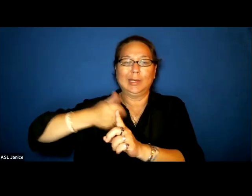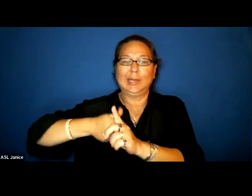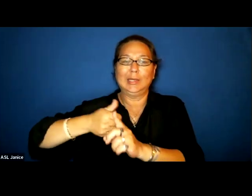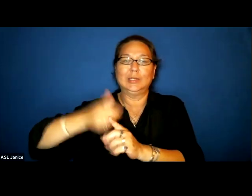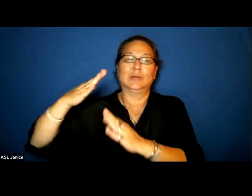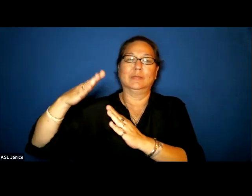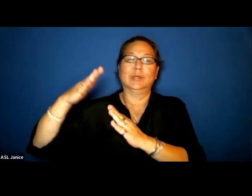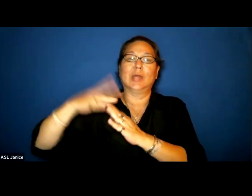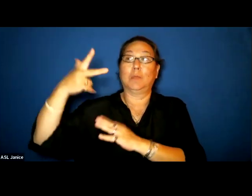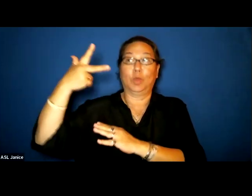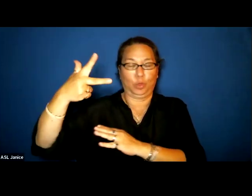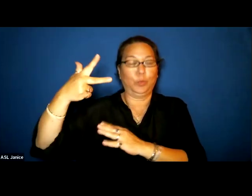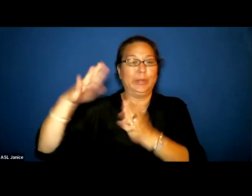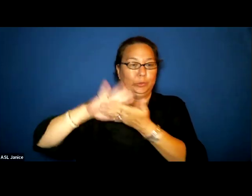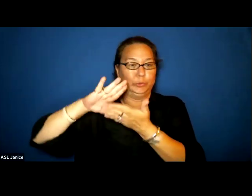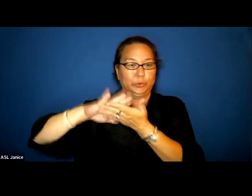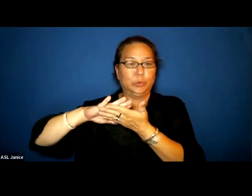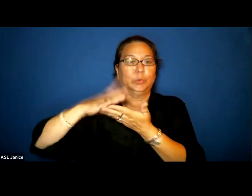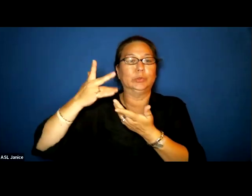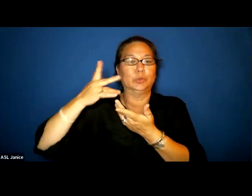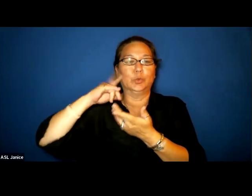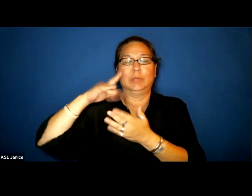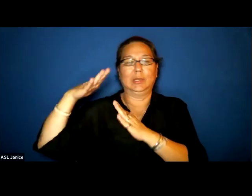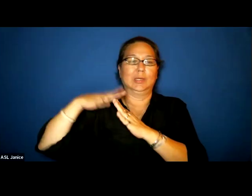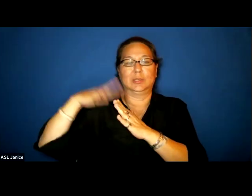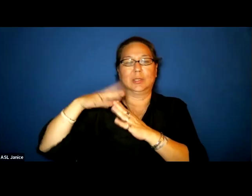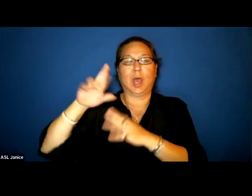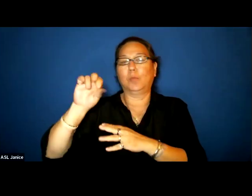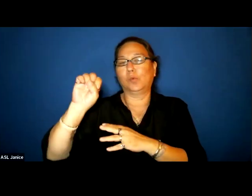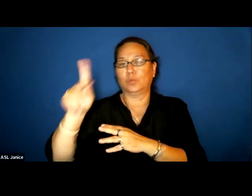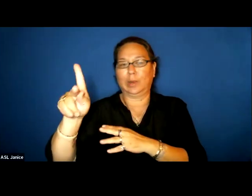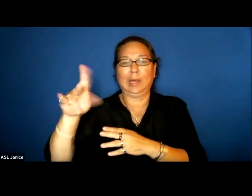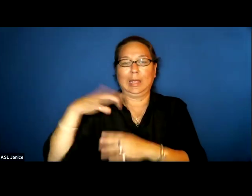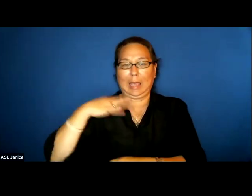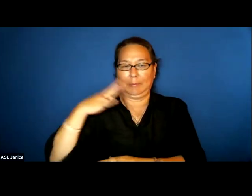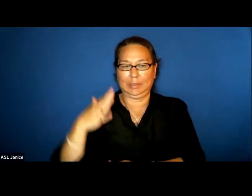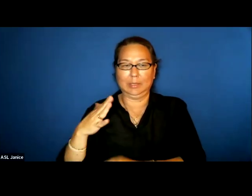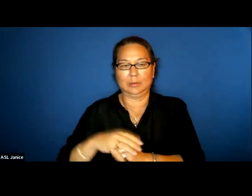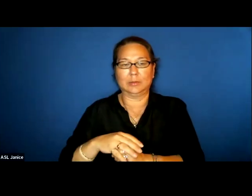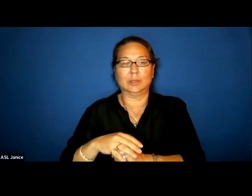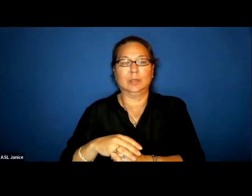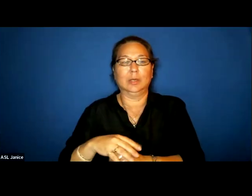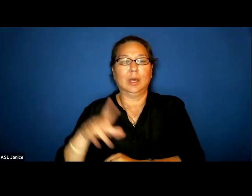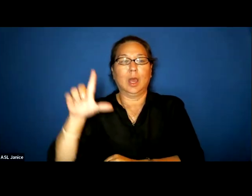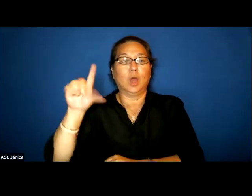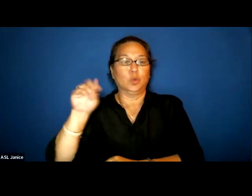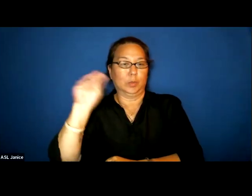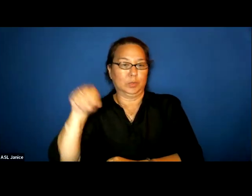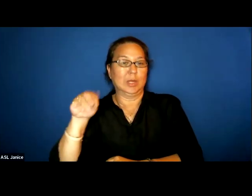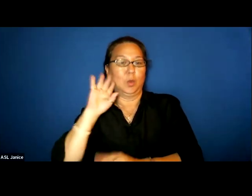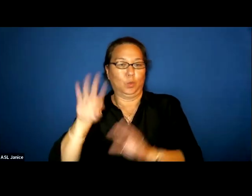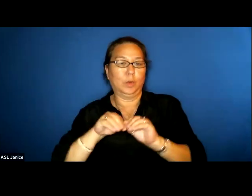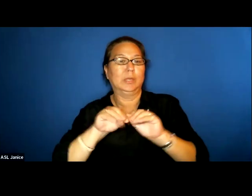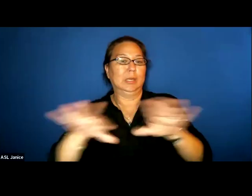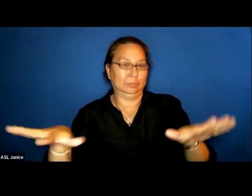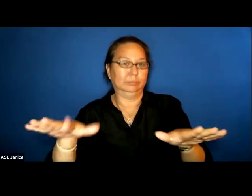would guarantee that of the invitations for each of the schools, 20% would be distributed citywide and